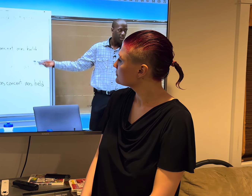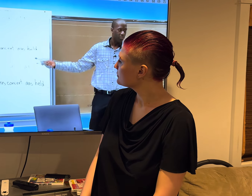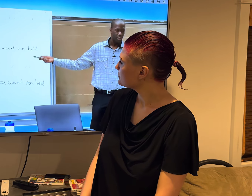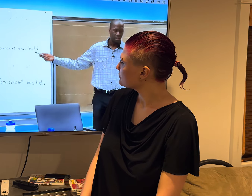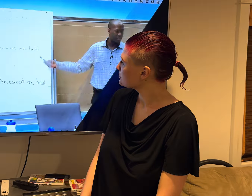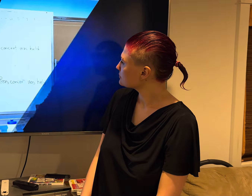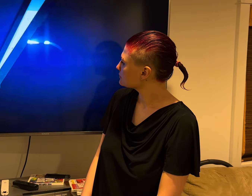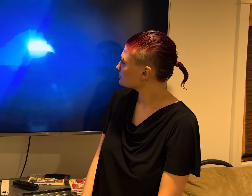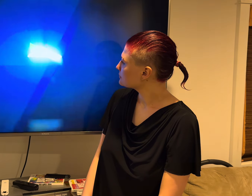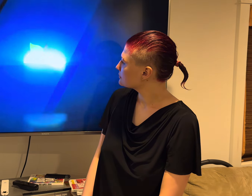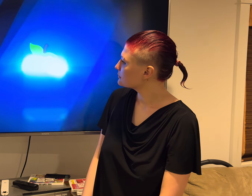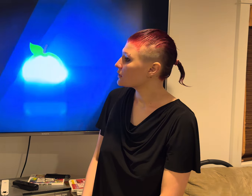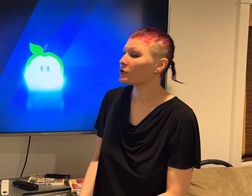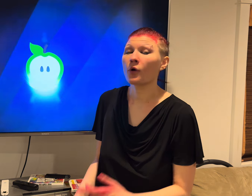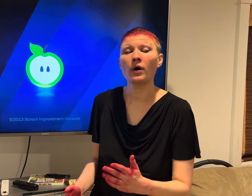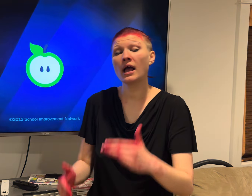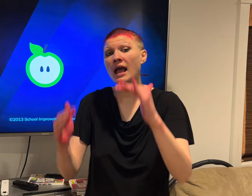Modify the other noun.